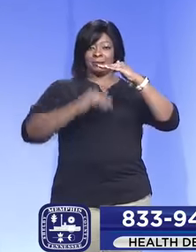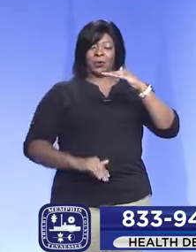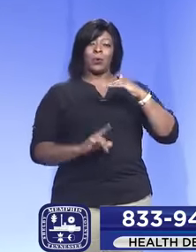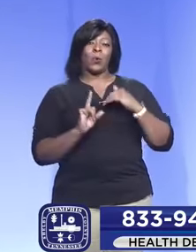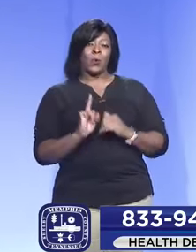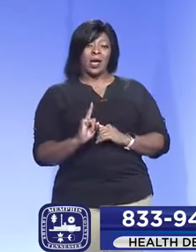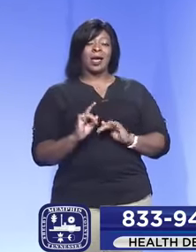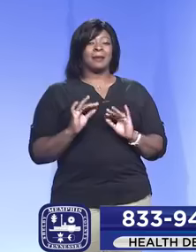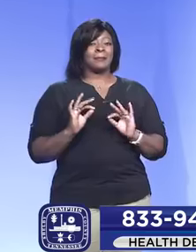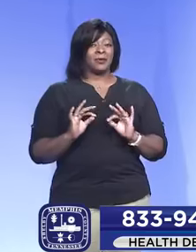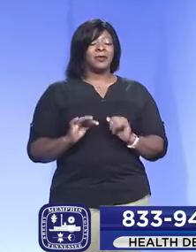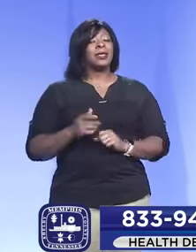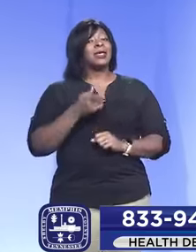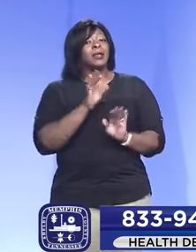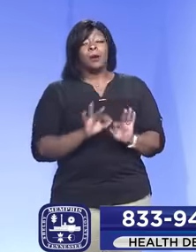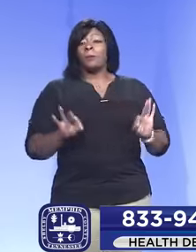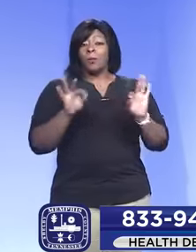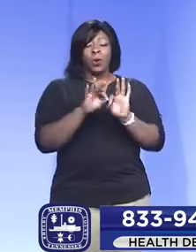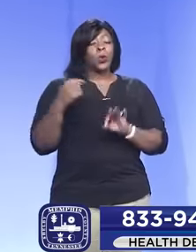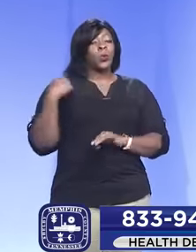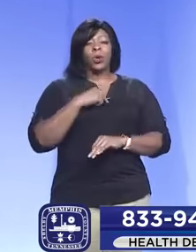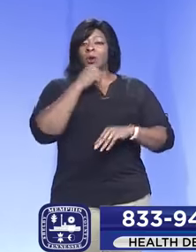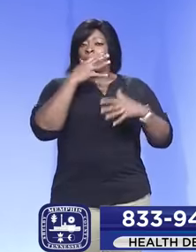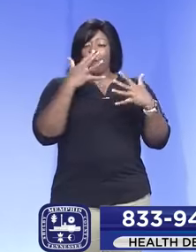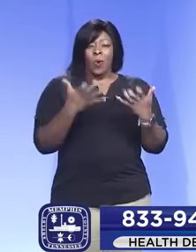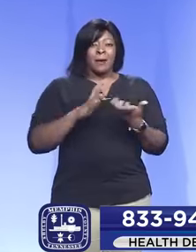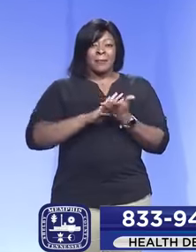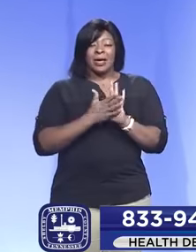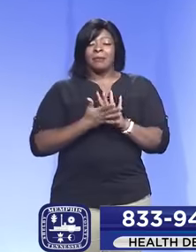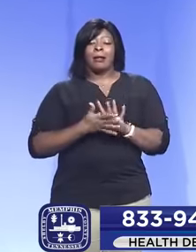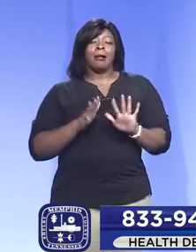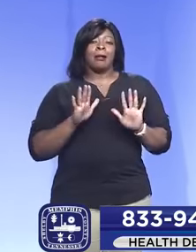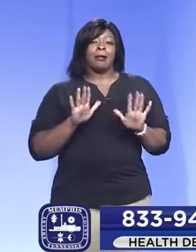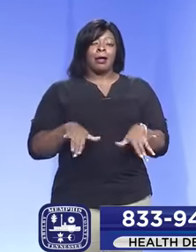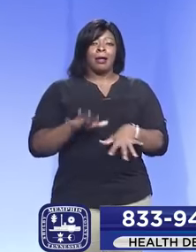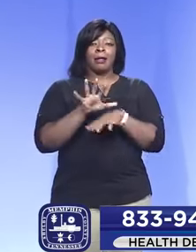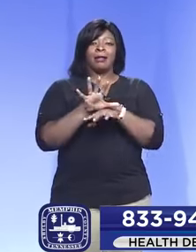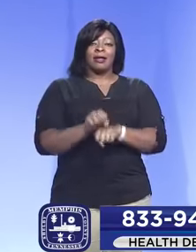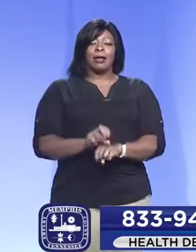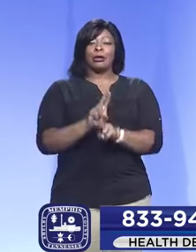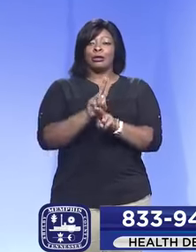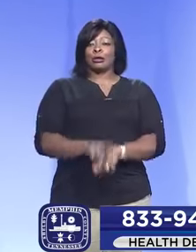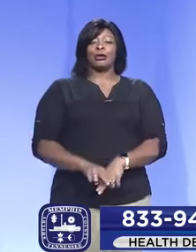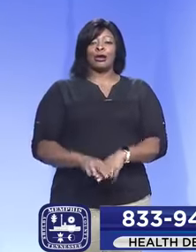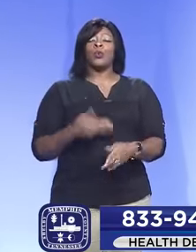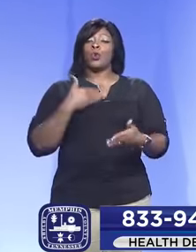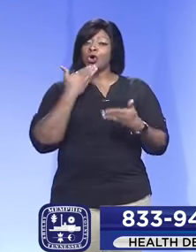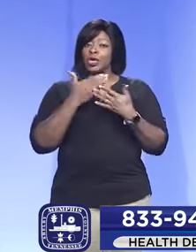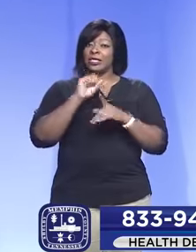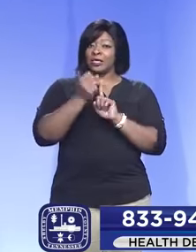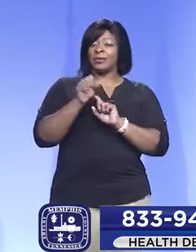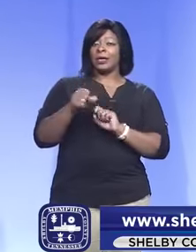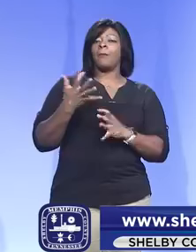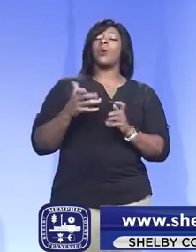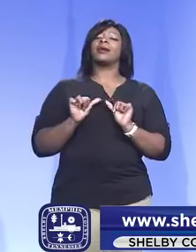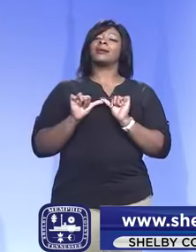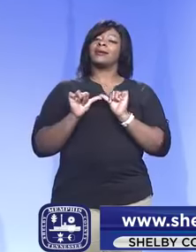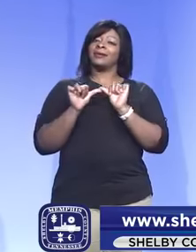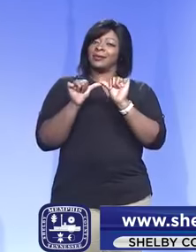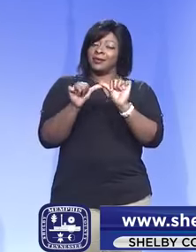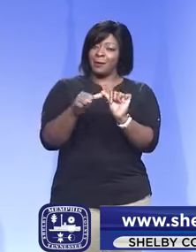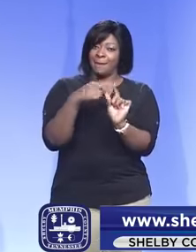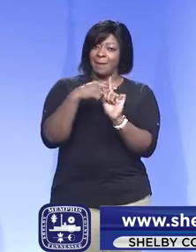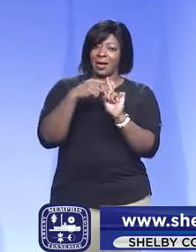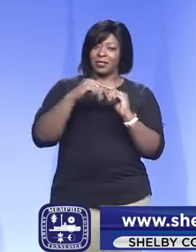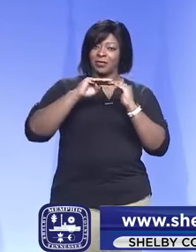one. The important thing is that we don't want to become complacent. We are in a very good place currently, but we want to continue in a